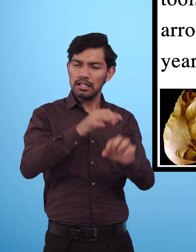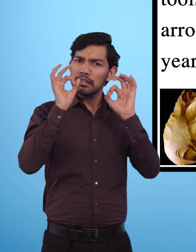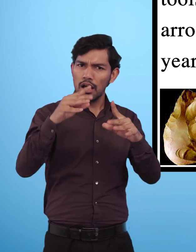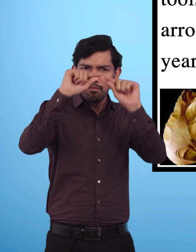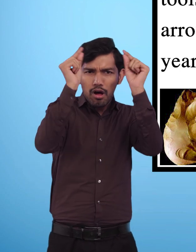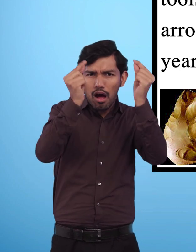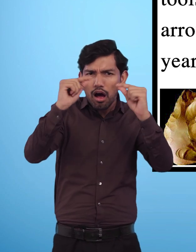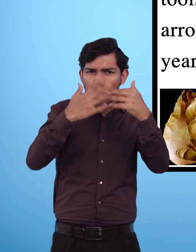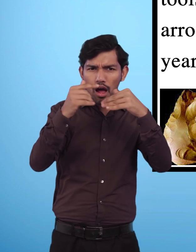years.